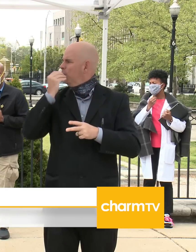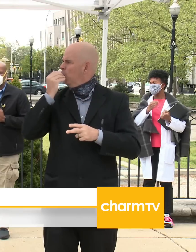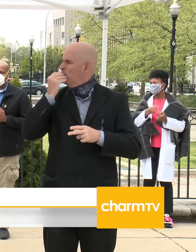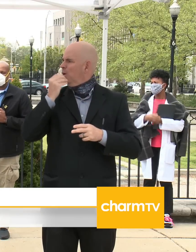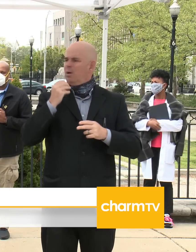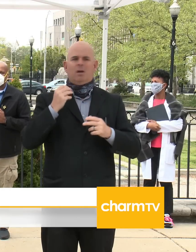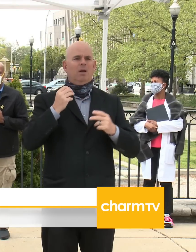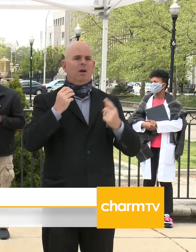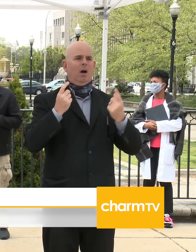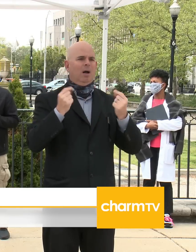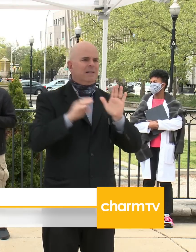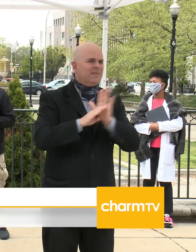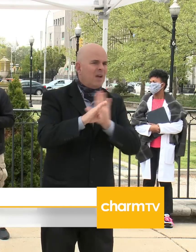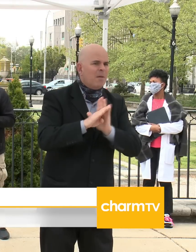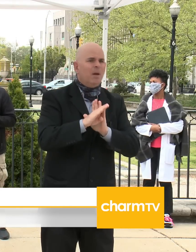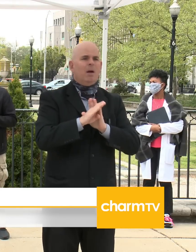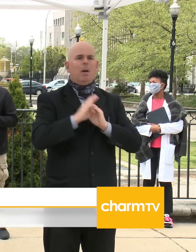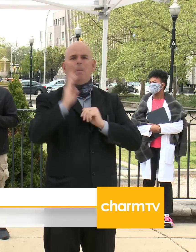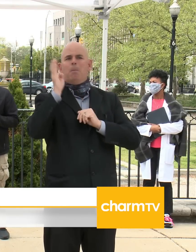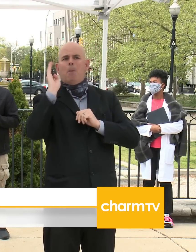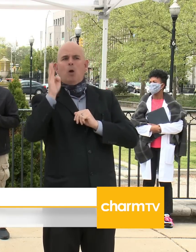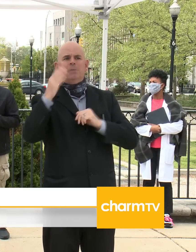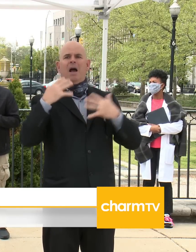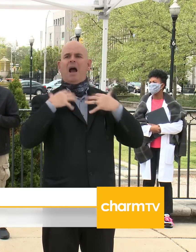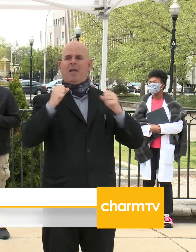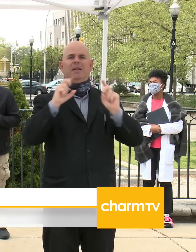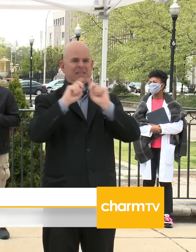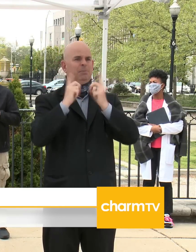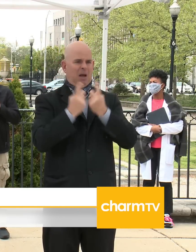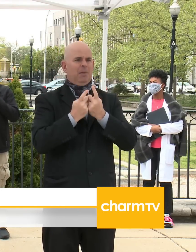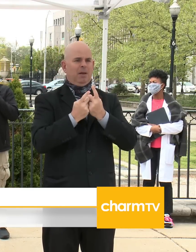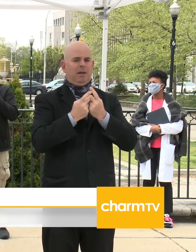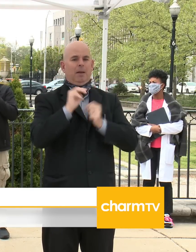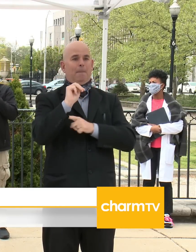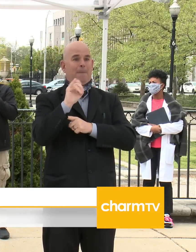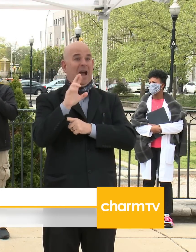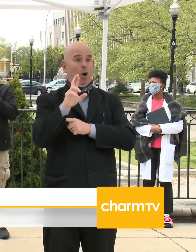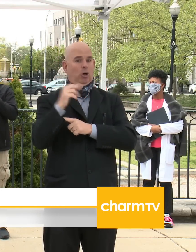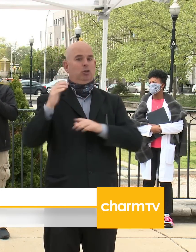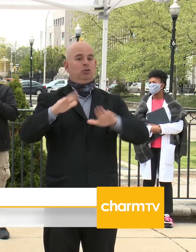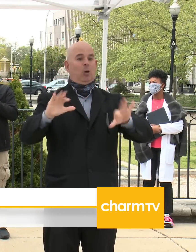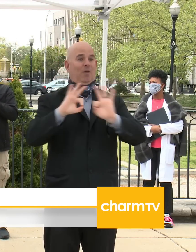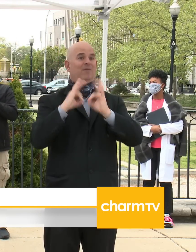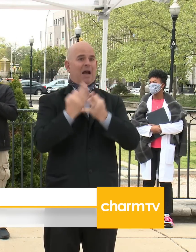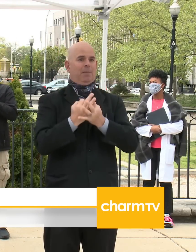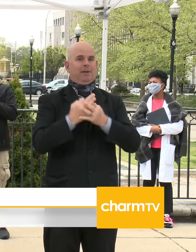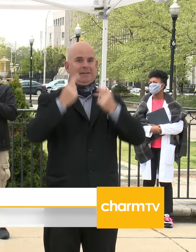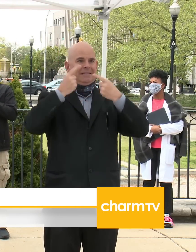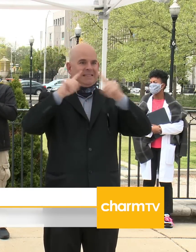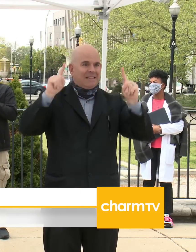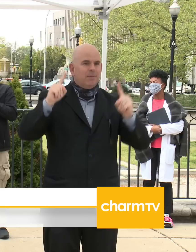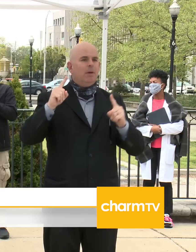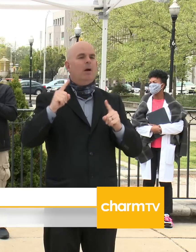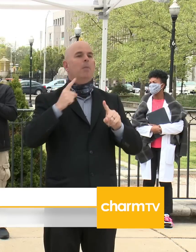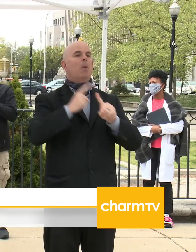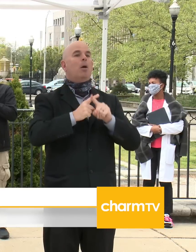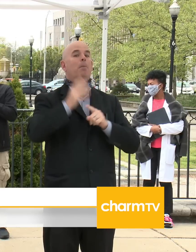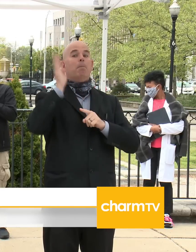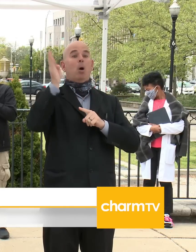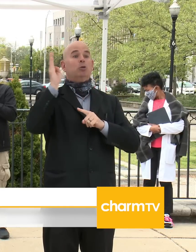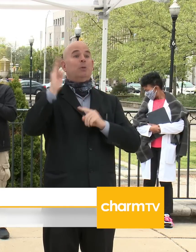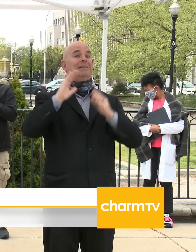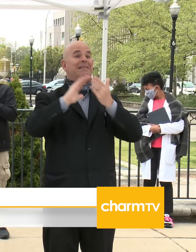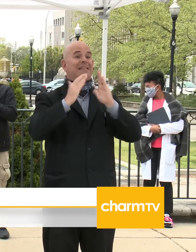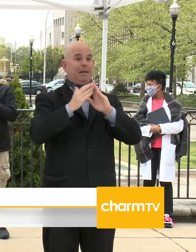City Health Department, the Mayor's Office of Children and Family Success, Baltimore City Public Schools, and more partner